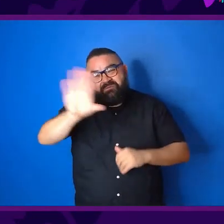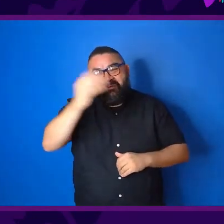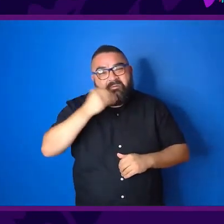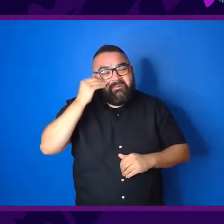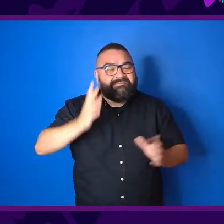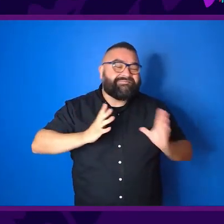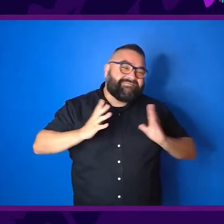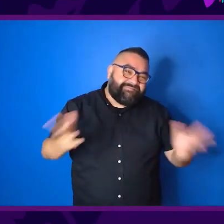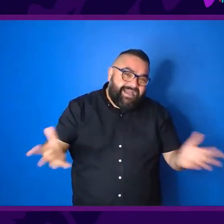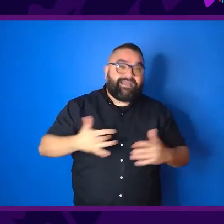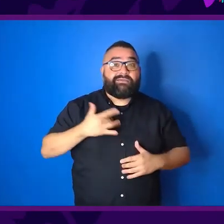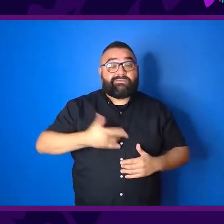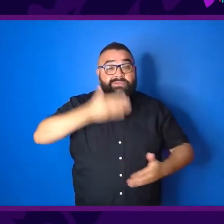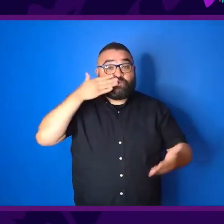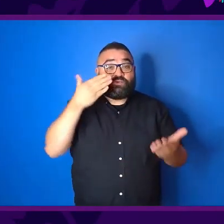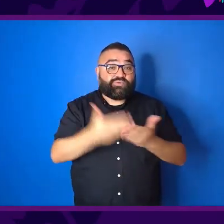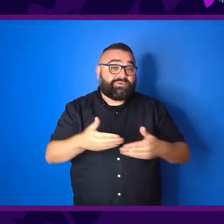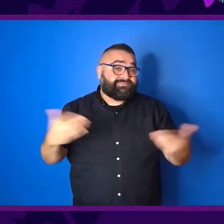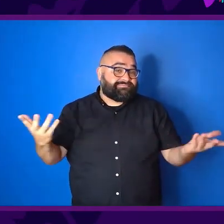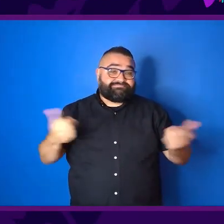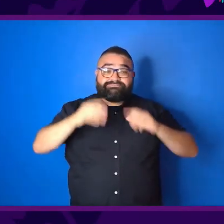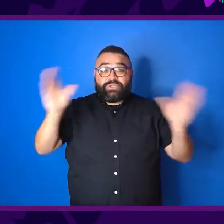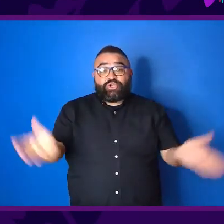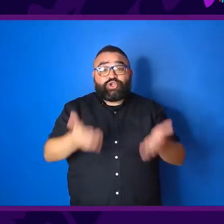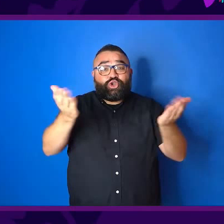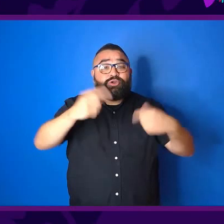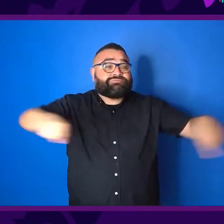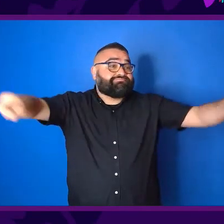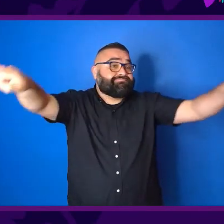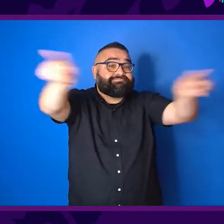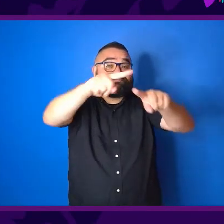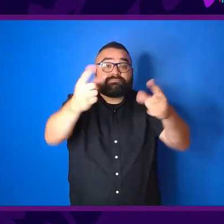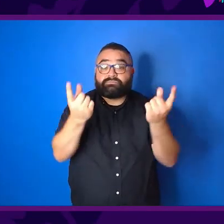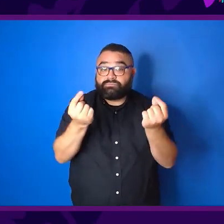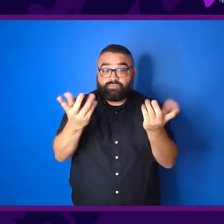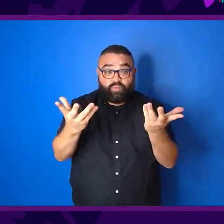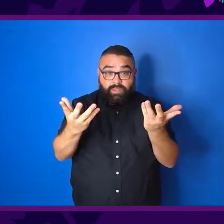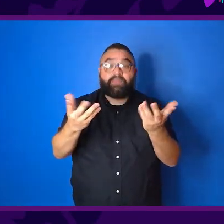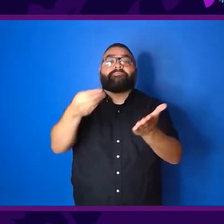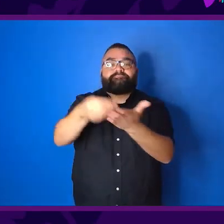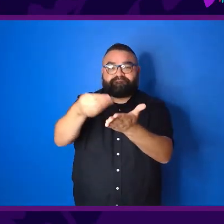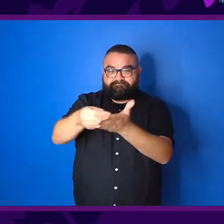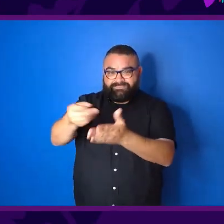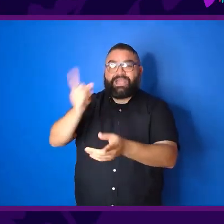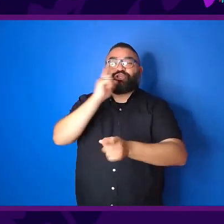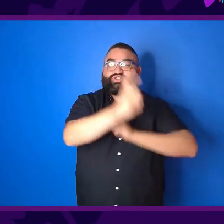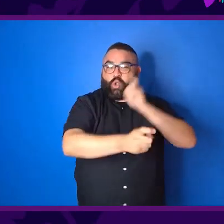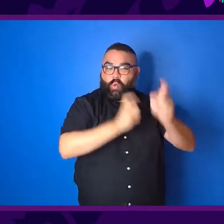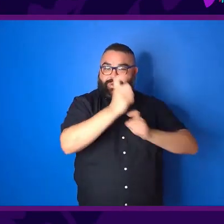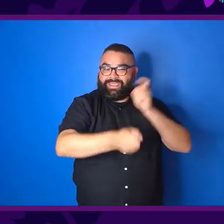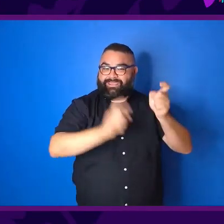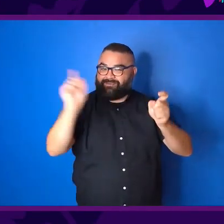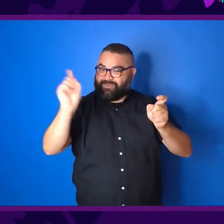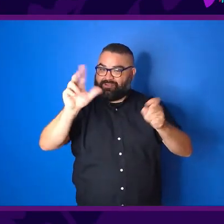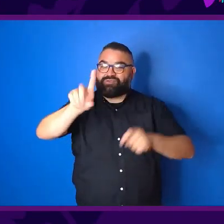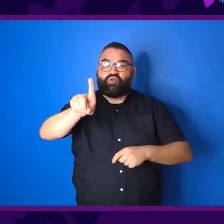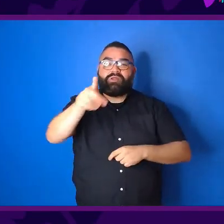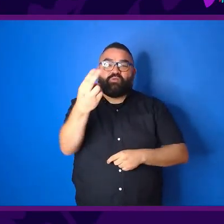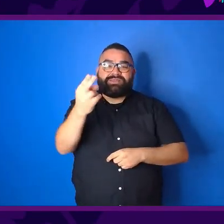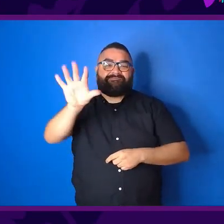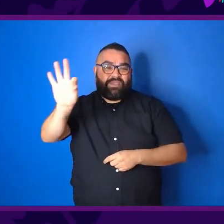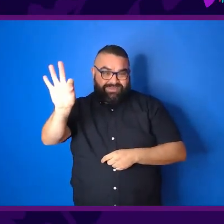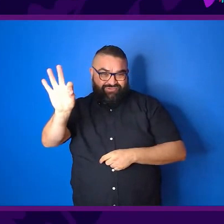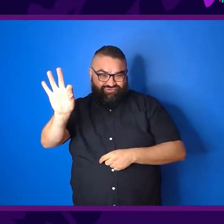good. And I just want to encourage everybody to donate to the Dolores Huerta Foundation, to constantly uplift each